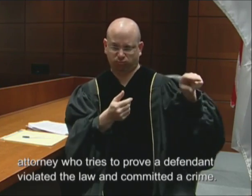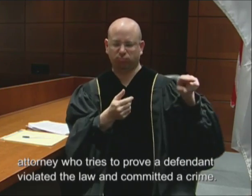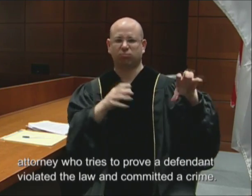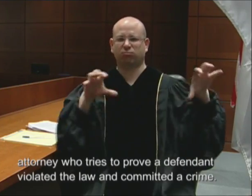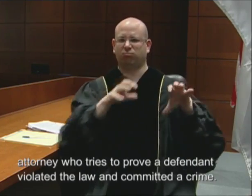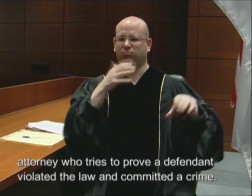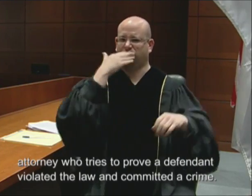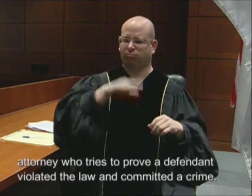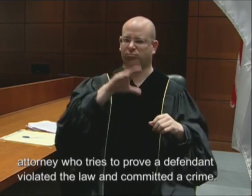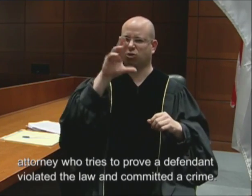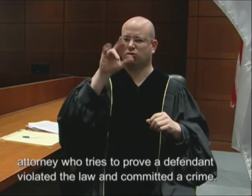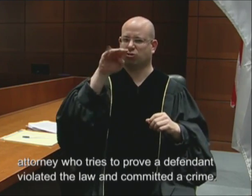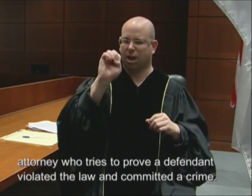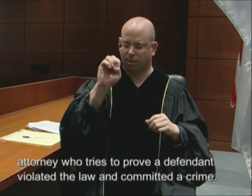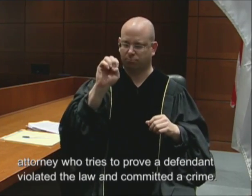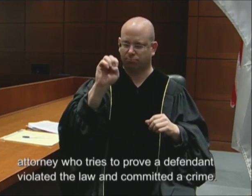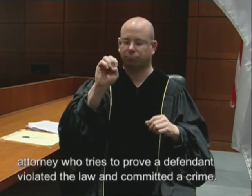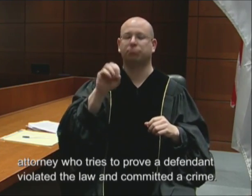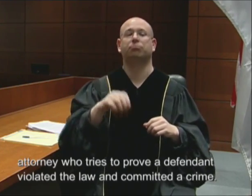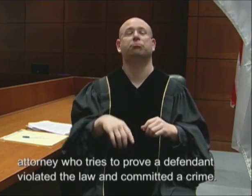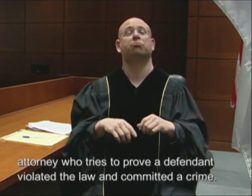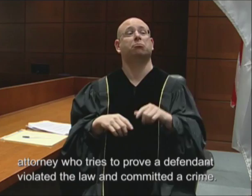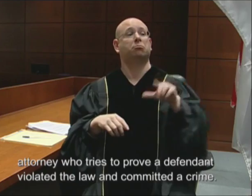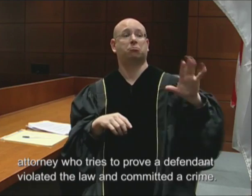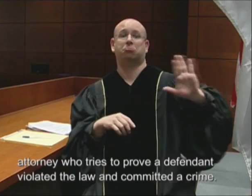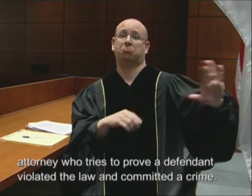the law and committed a crime.